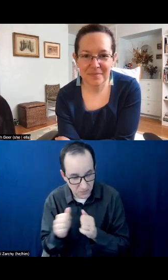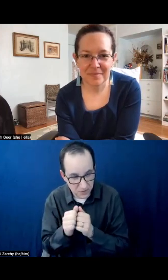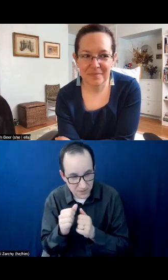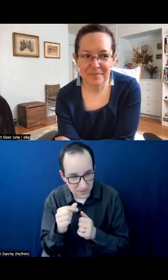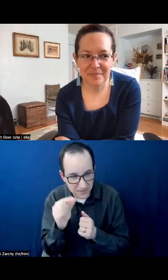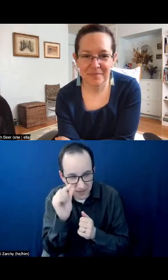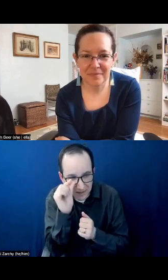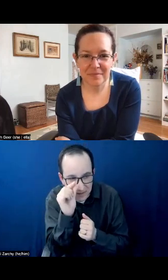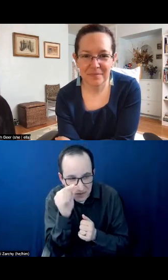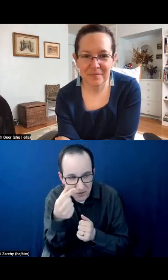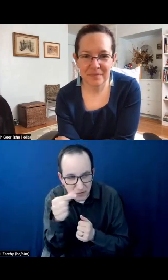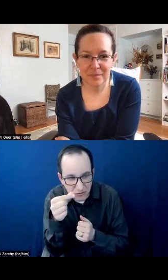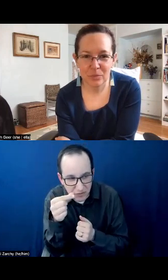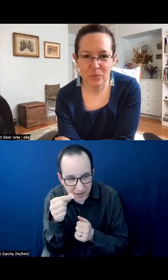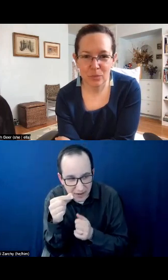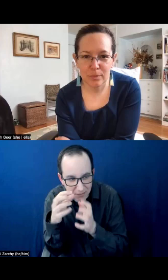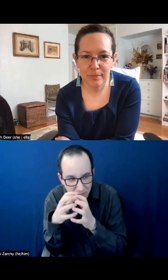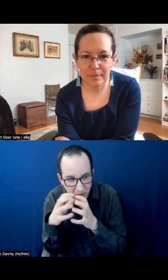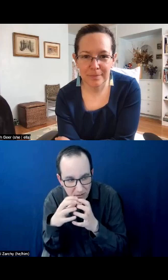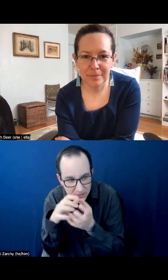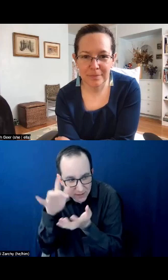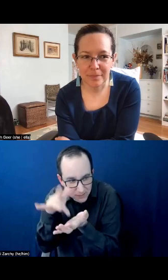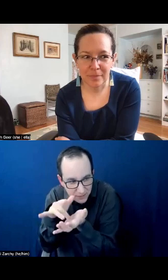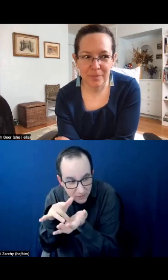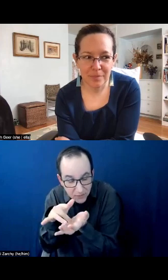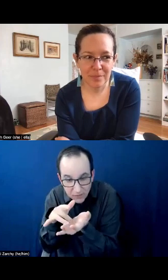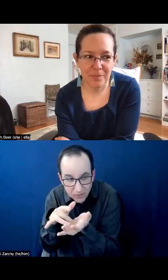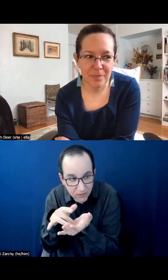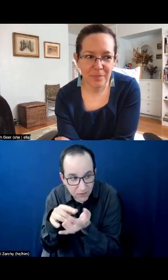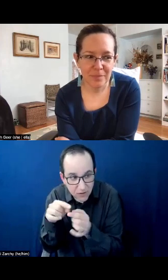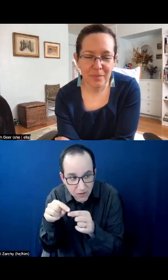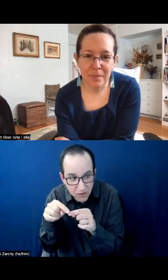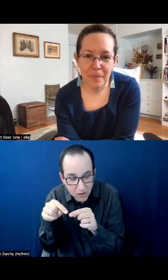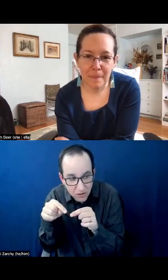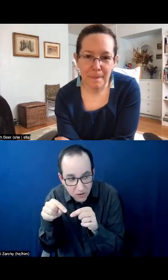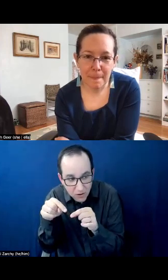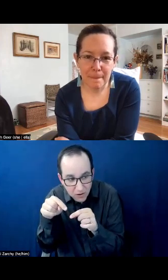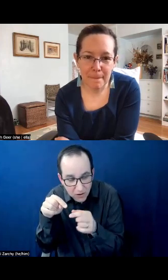sculpture here you'll see with very thin